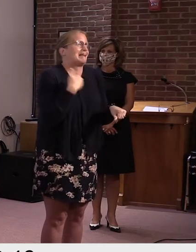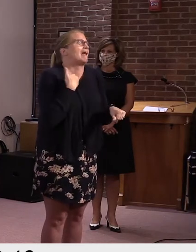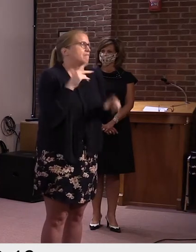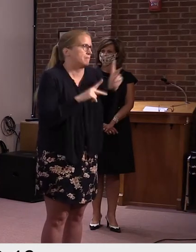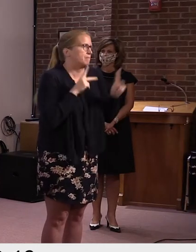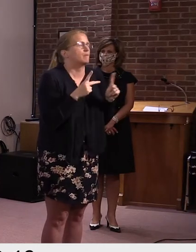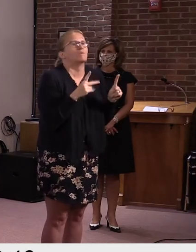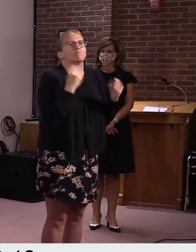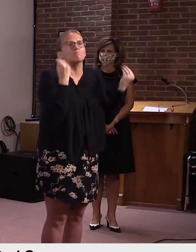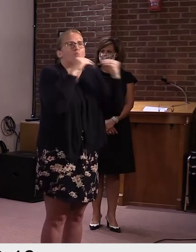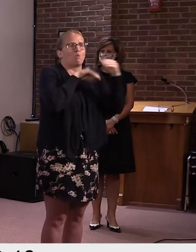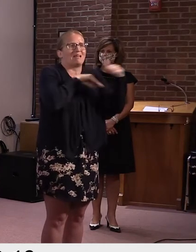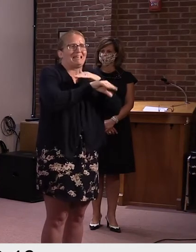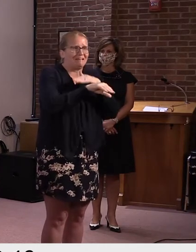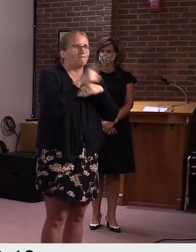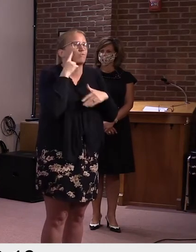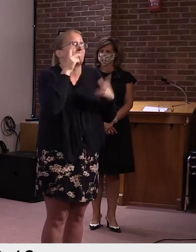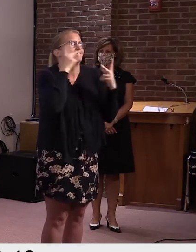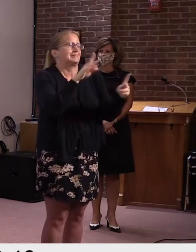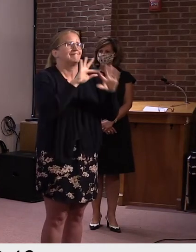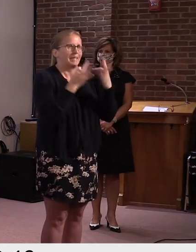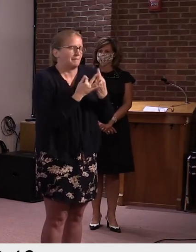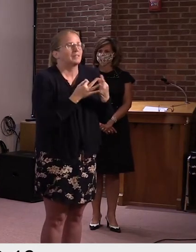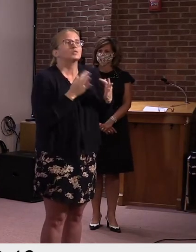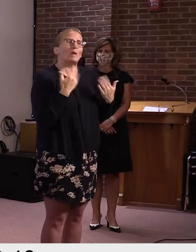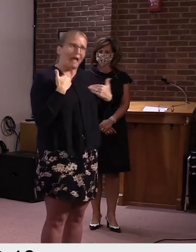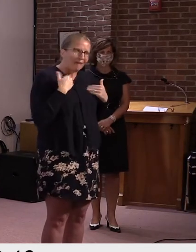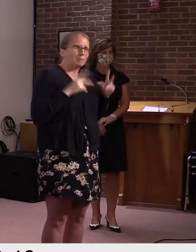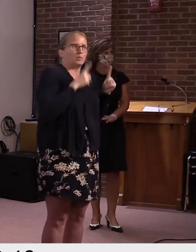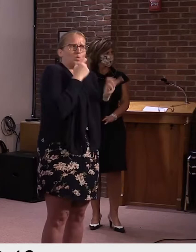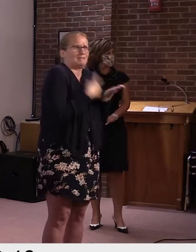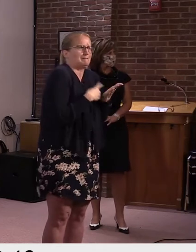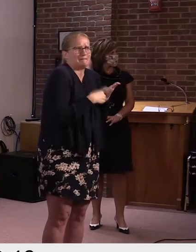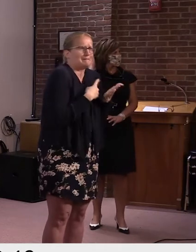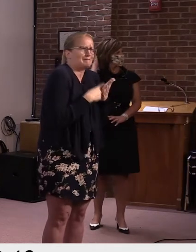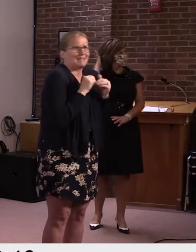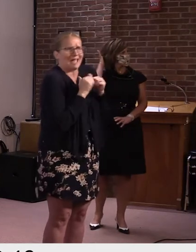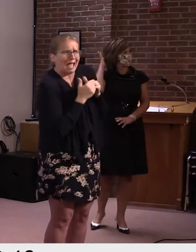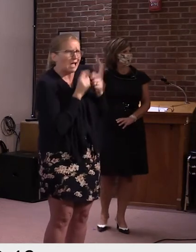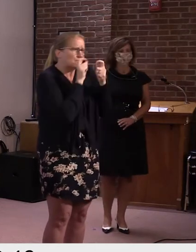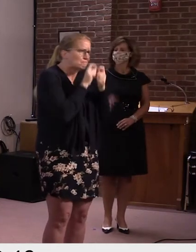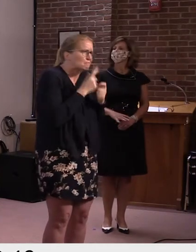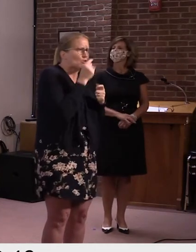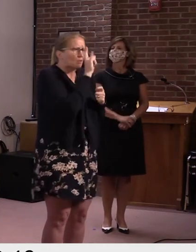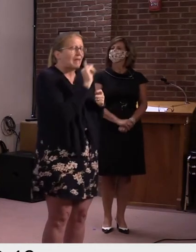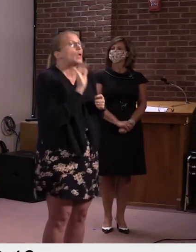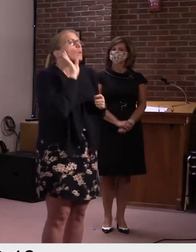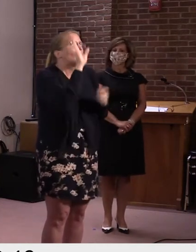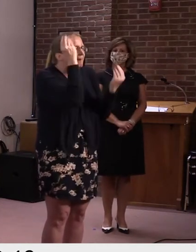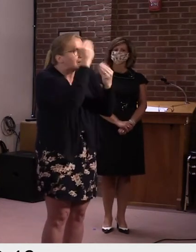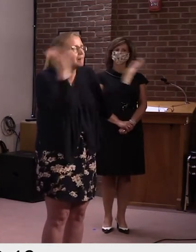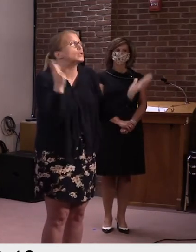most expeditious way. So stay tuned, you'll hear more shortly.